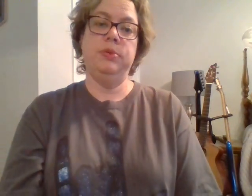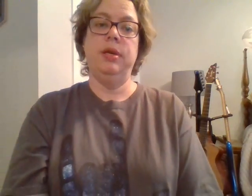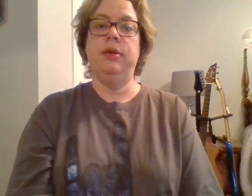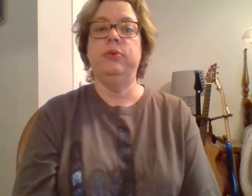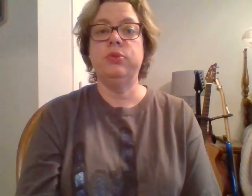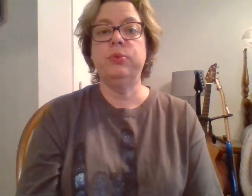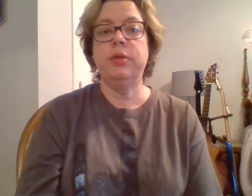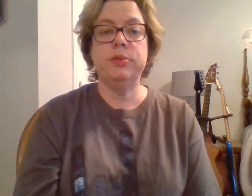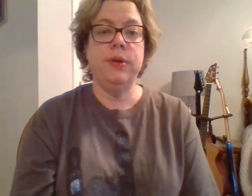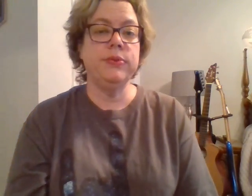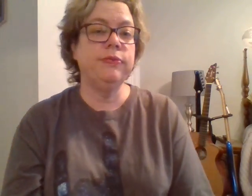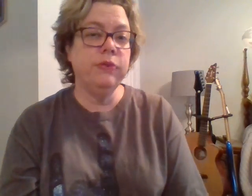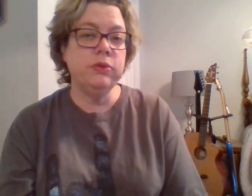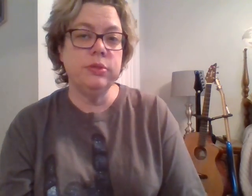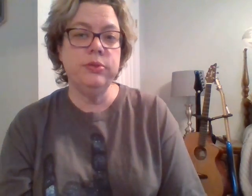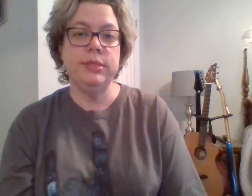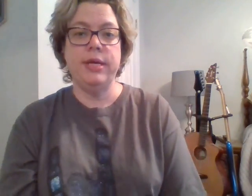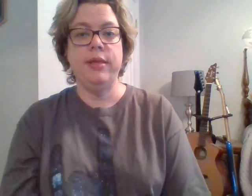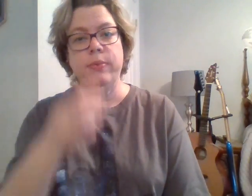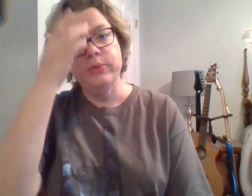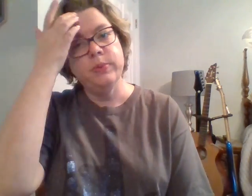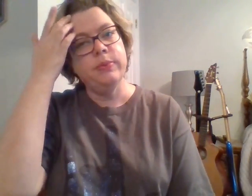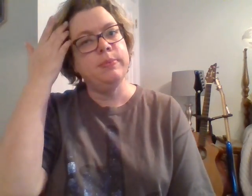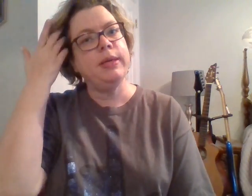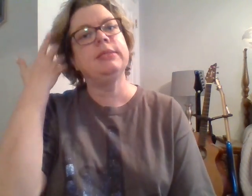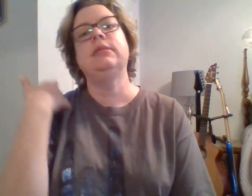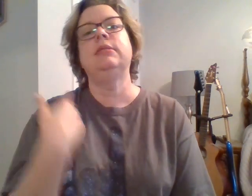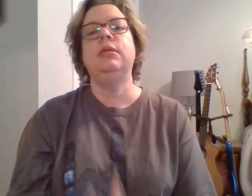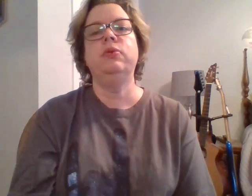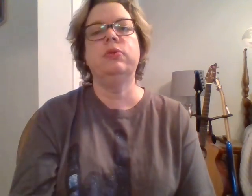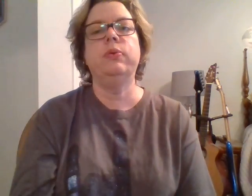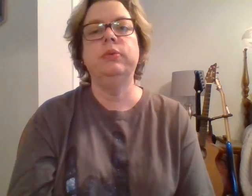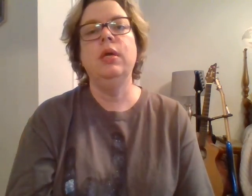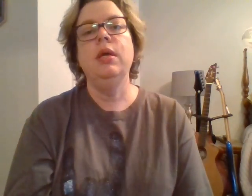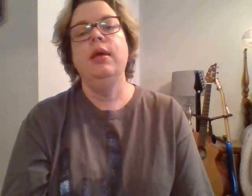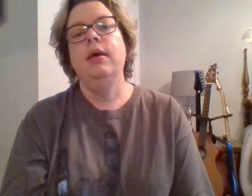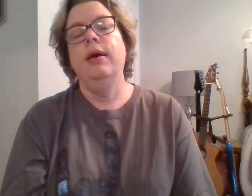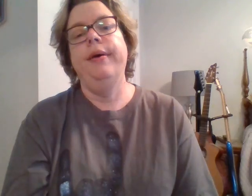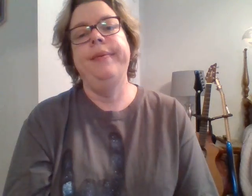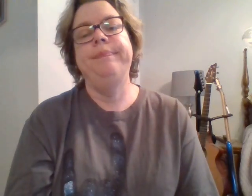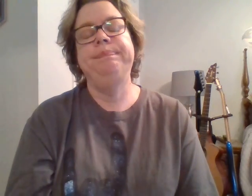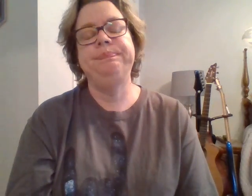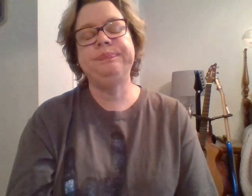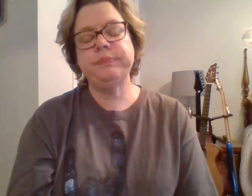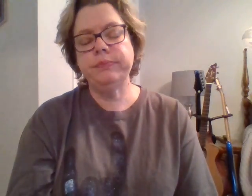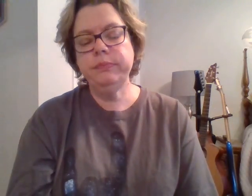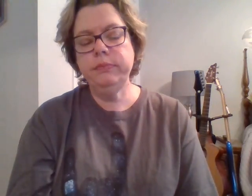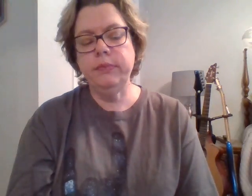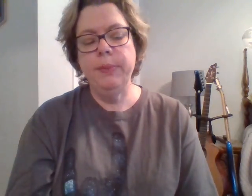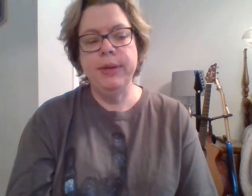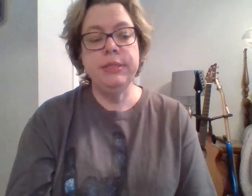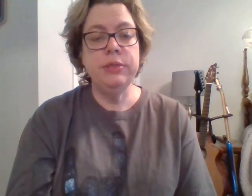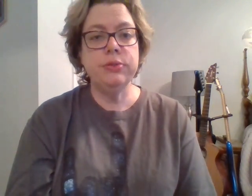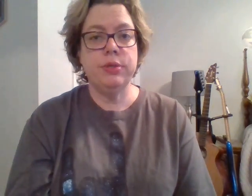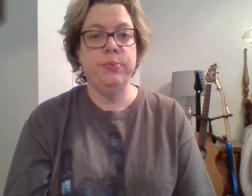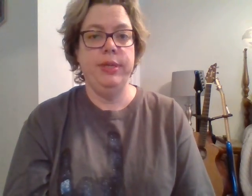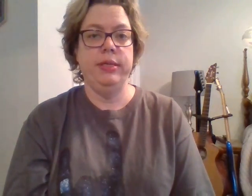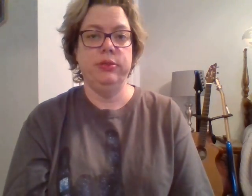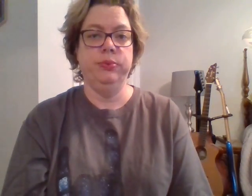particular story, because when I was first learning sign language, when I was about 16 years old, um, my teacher told me that story,